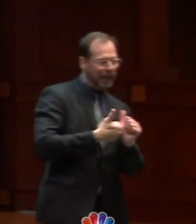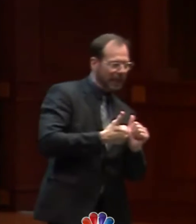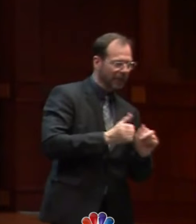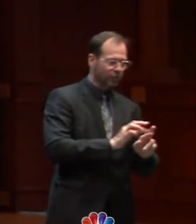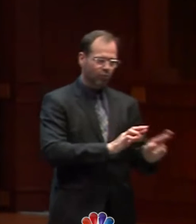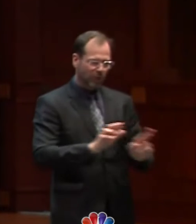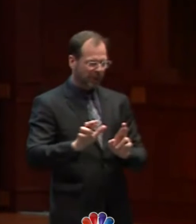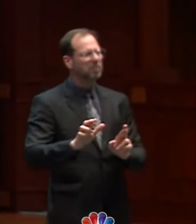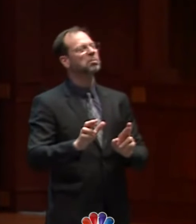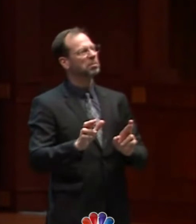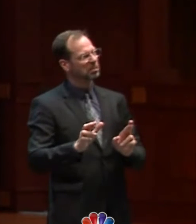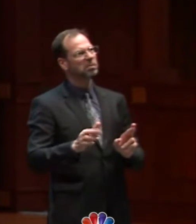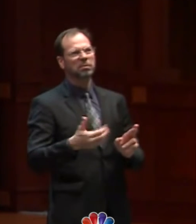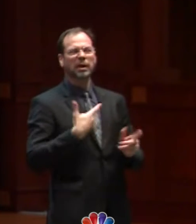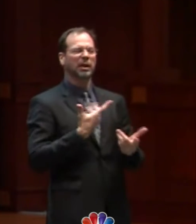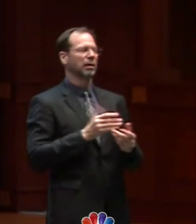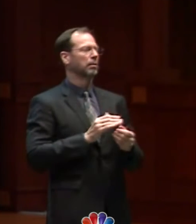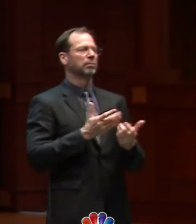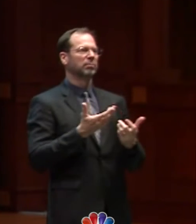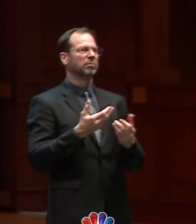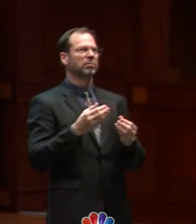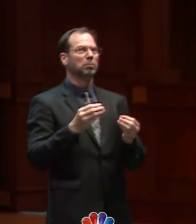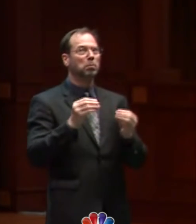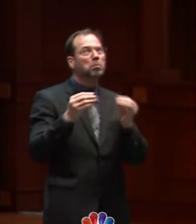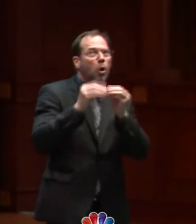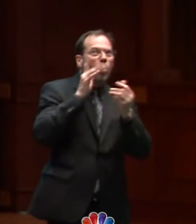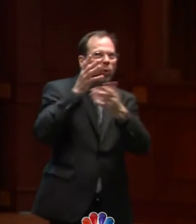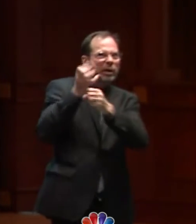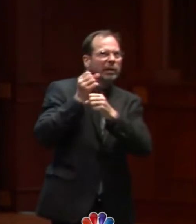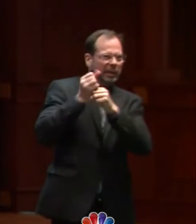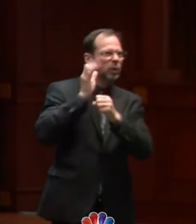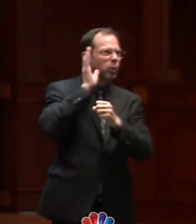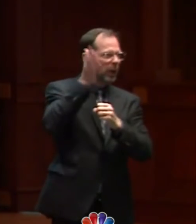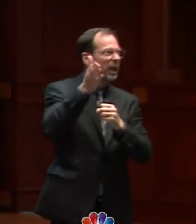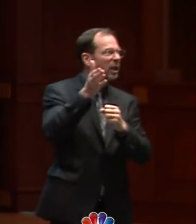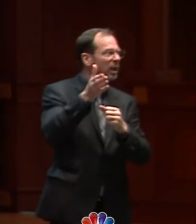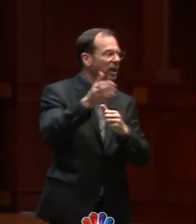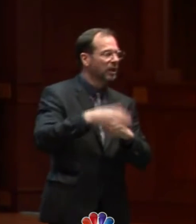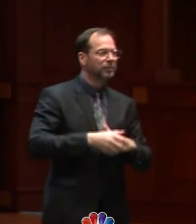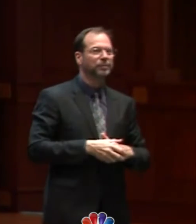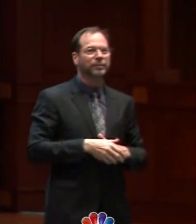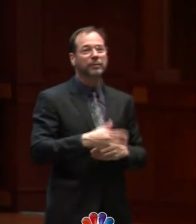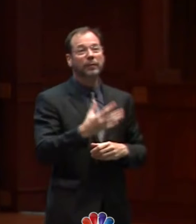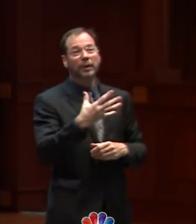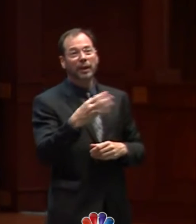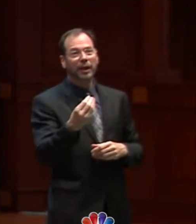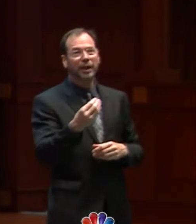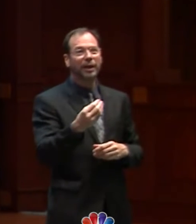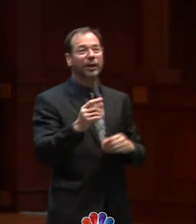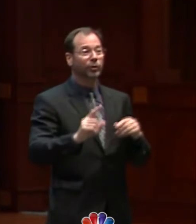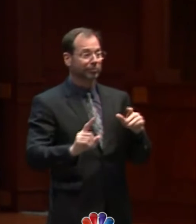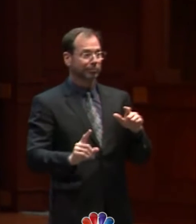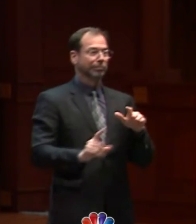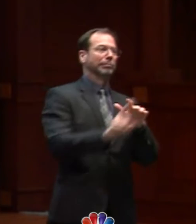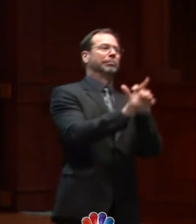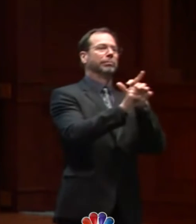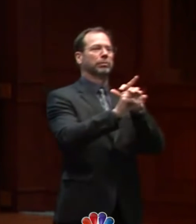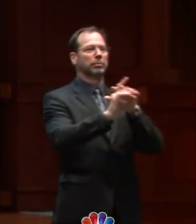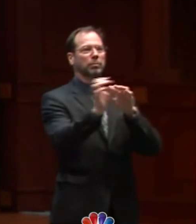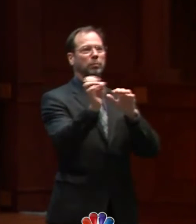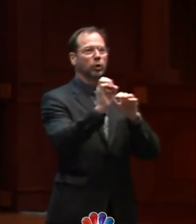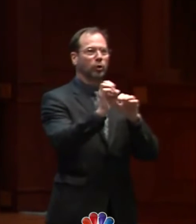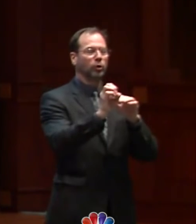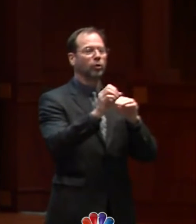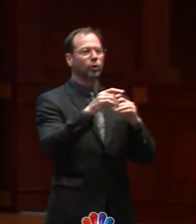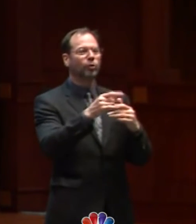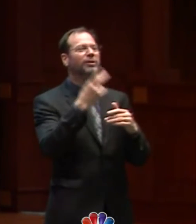inventory right now. We do have more that are on the horizon to come. And I would just say it's also during crises that you see some